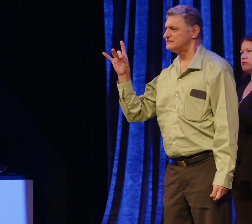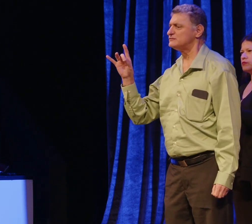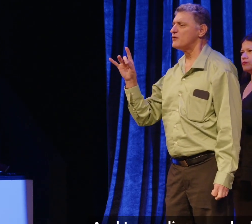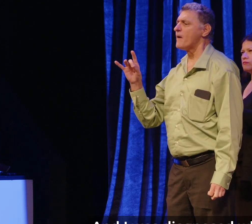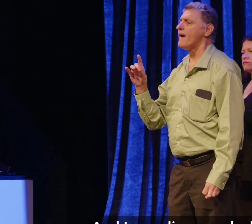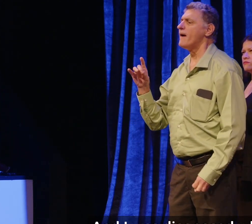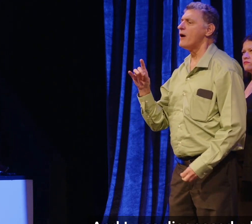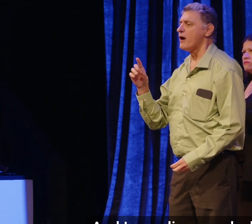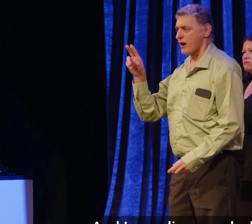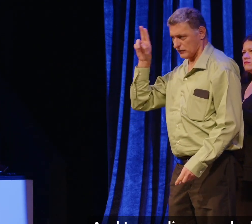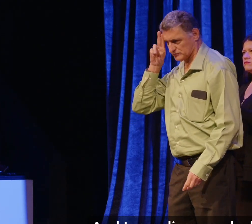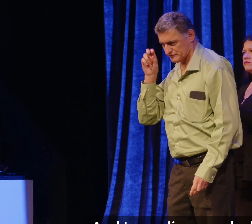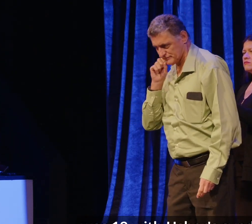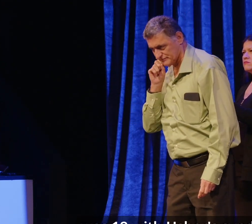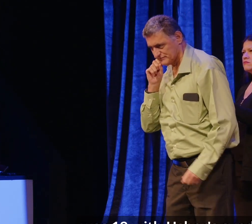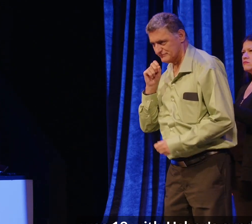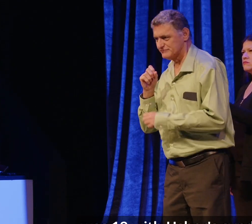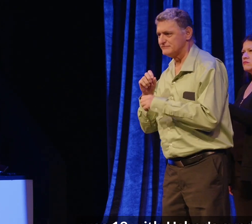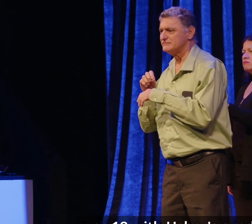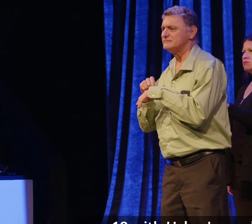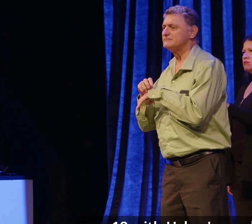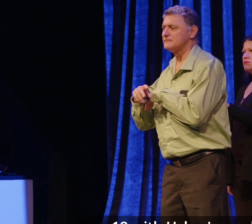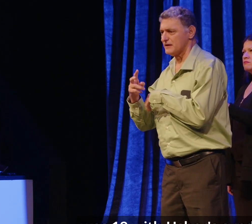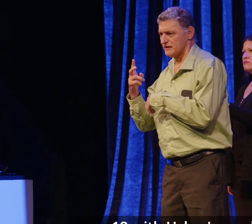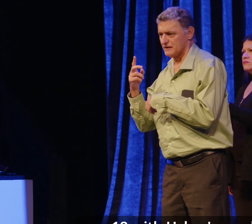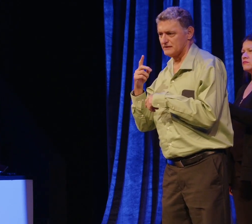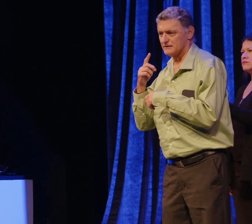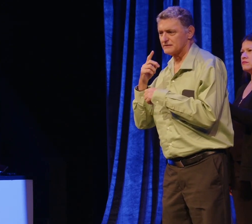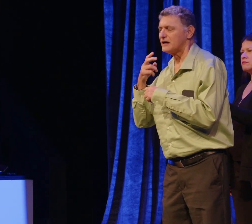and I was diagnosed when I was 18 with Usher syndrome.